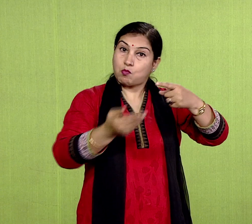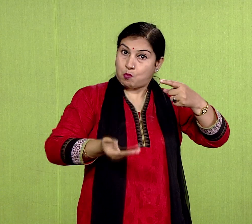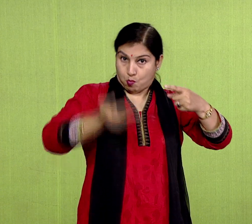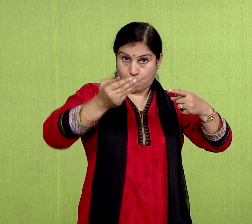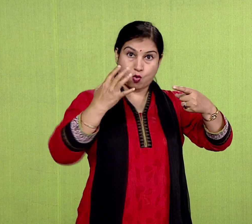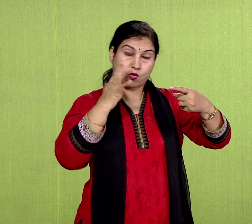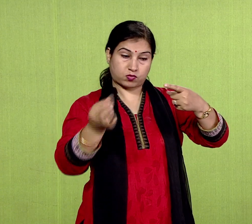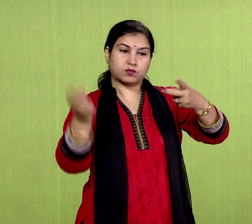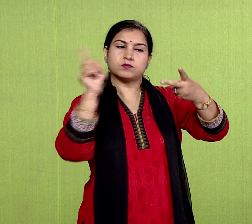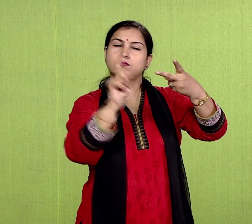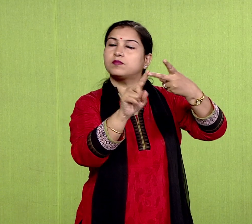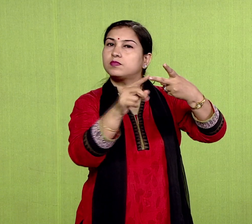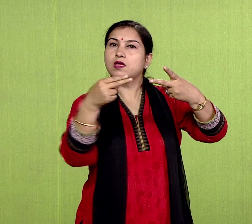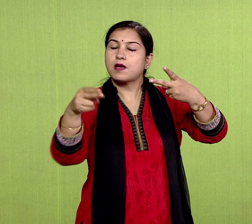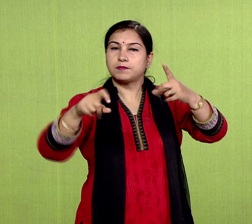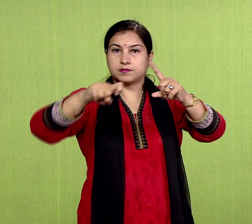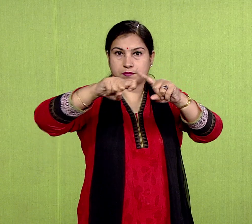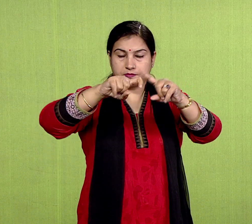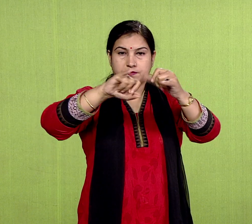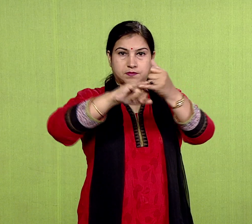the second was Kshatriyas,